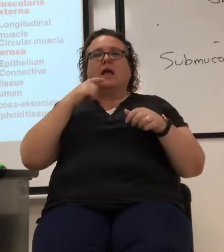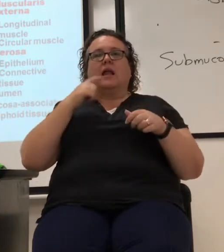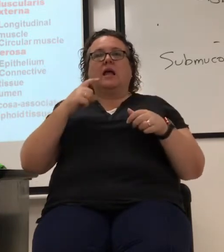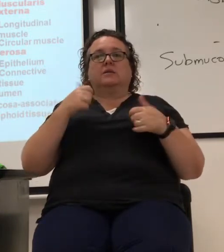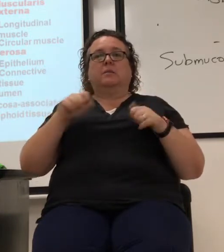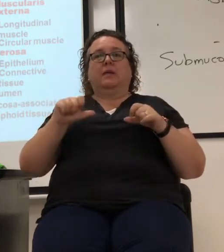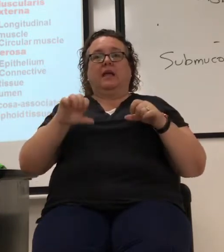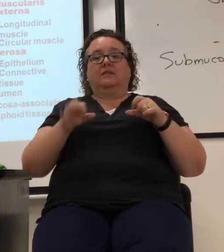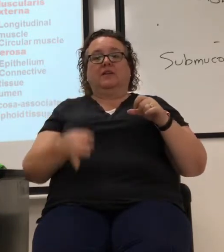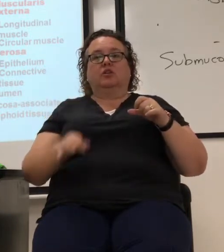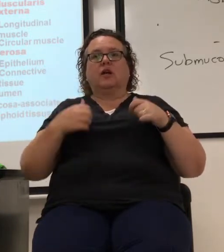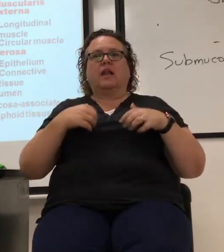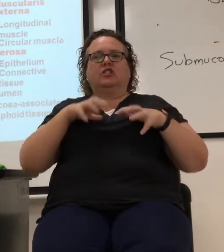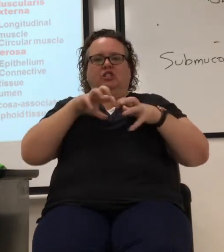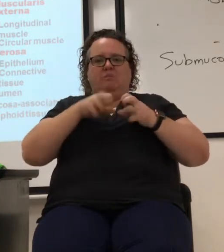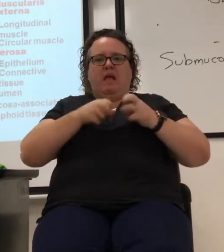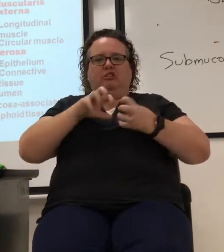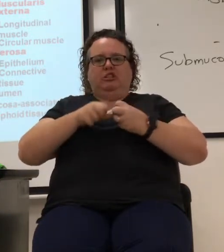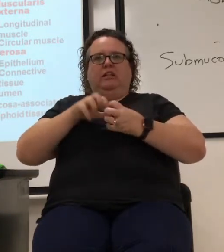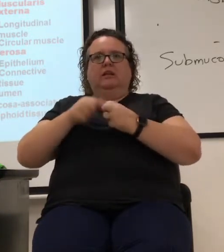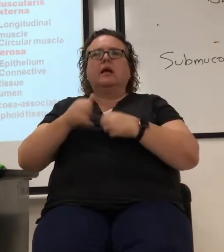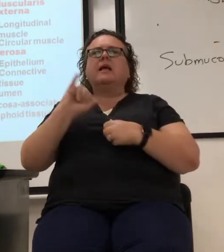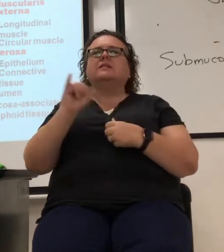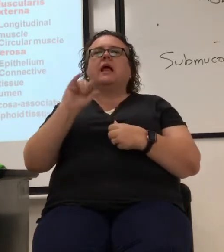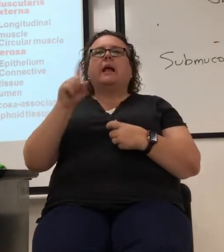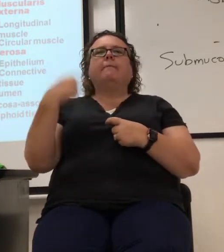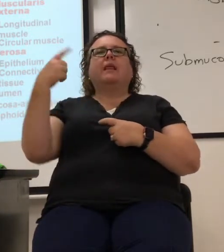just mashing at food. It's like a blender.